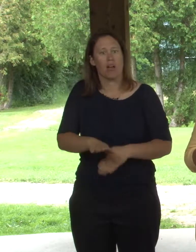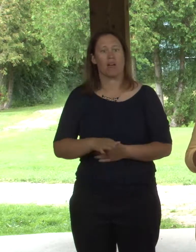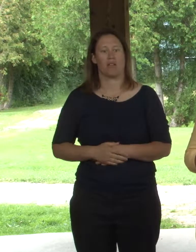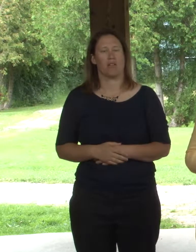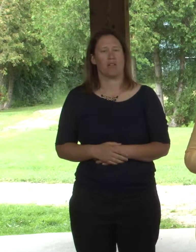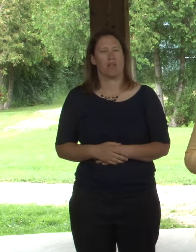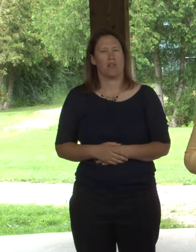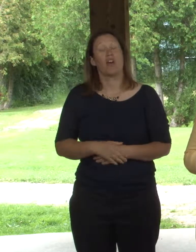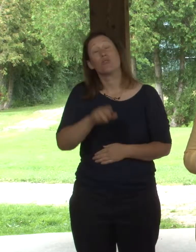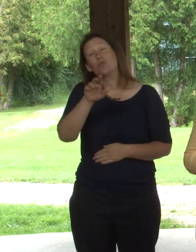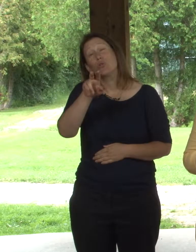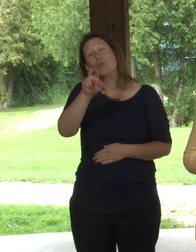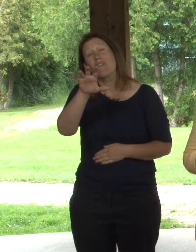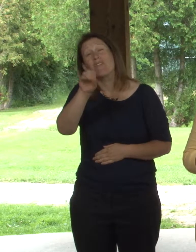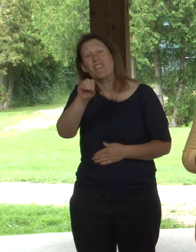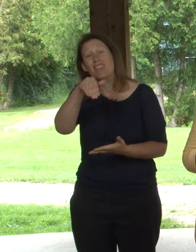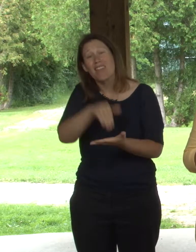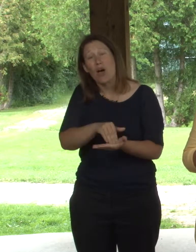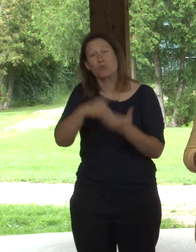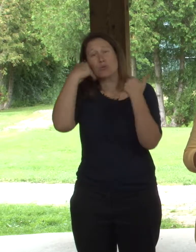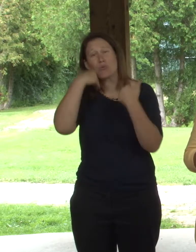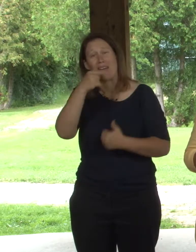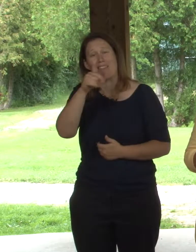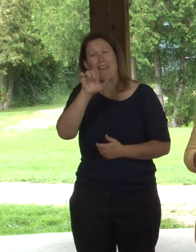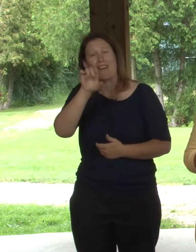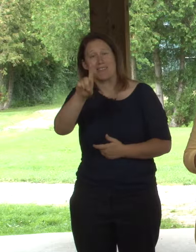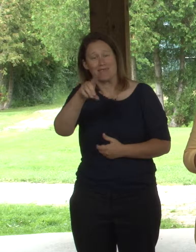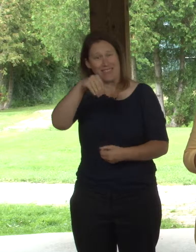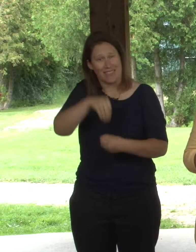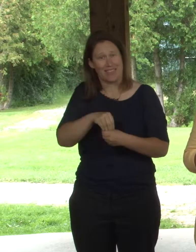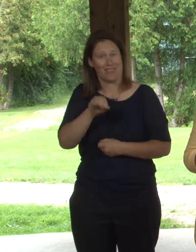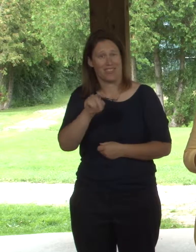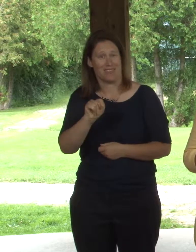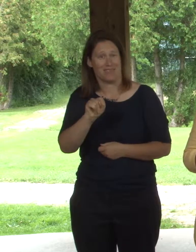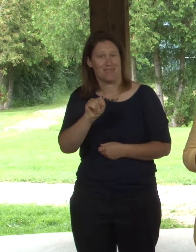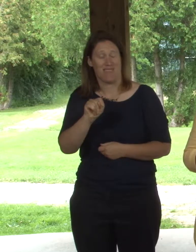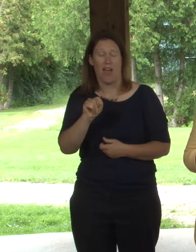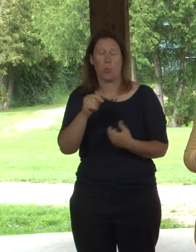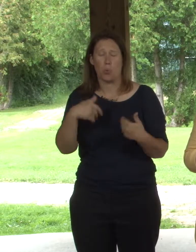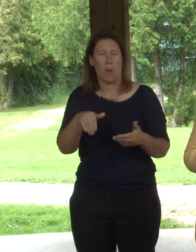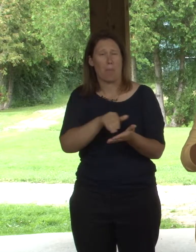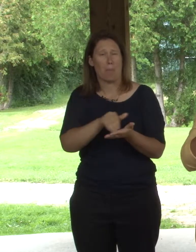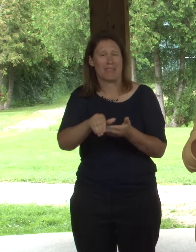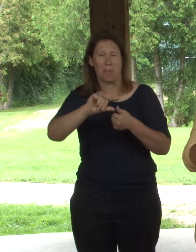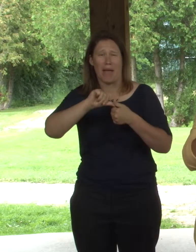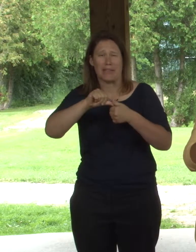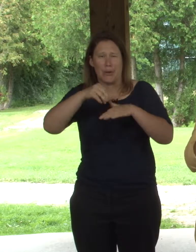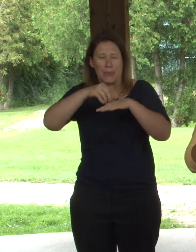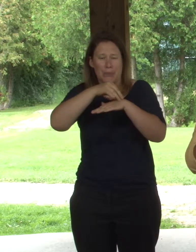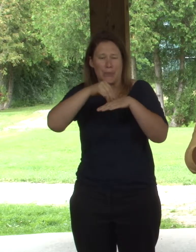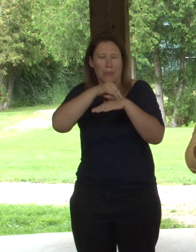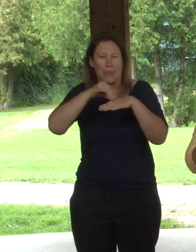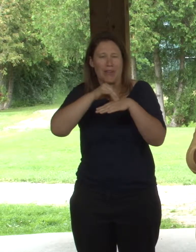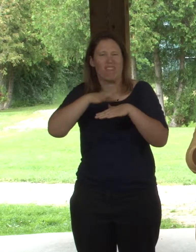250,000 sweat glands in our feet. And millions of bacteria can be found also in our feet. So again, some